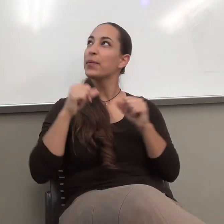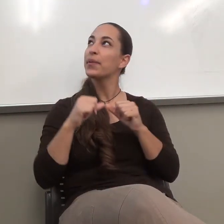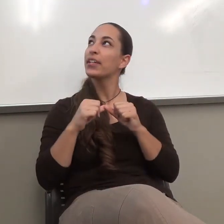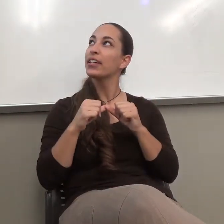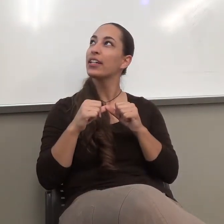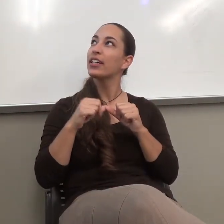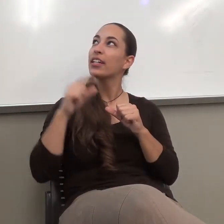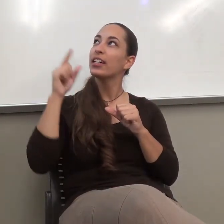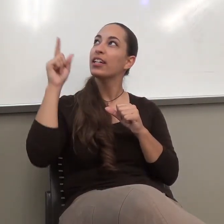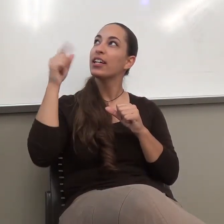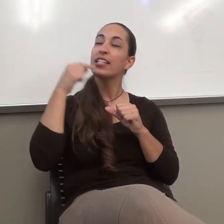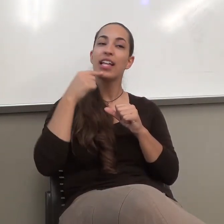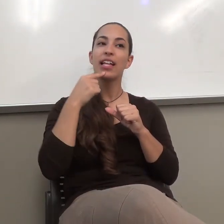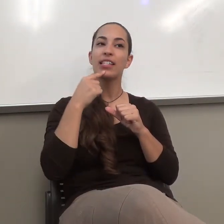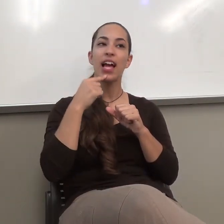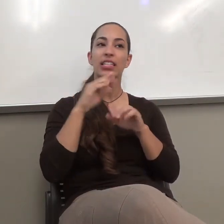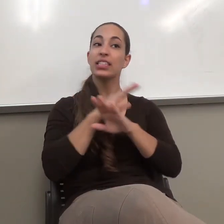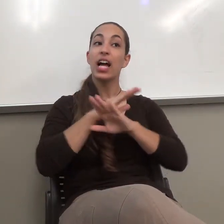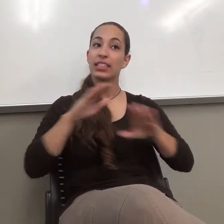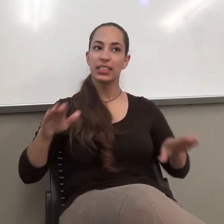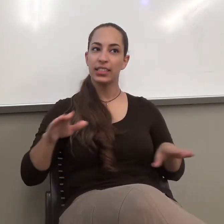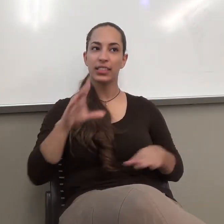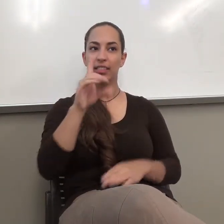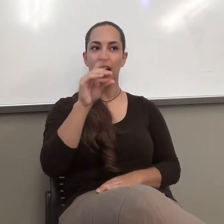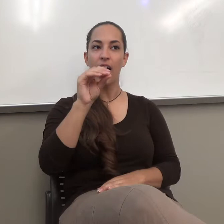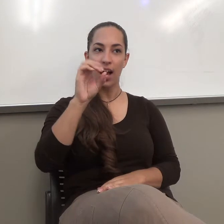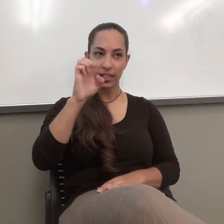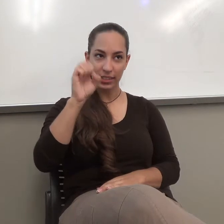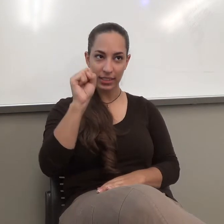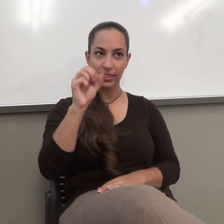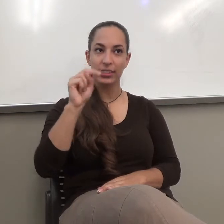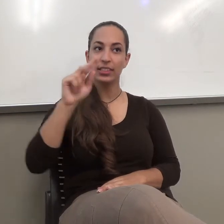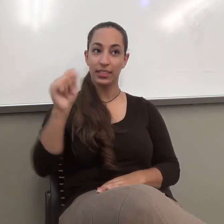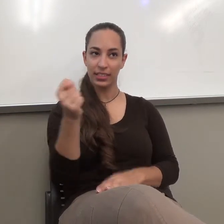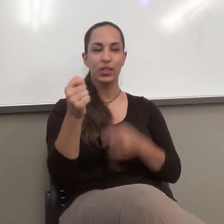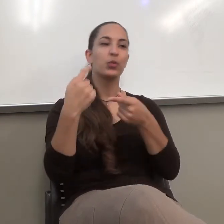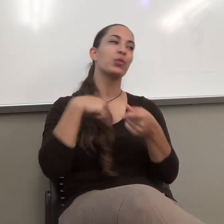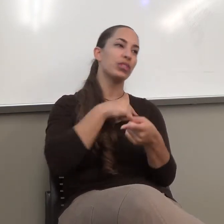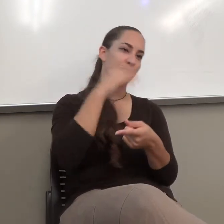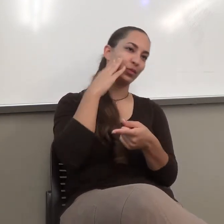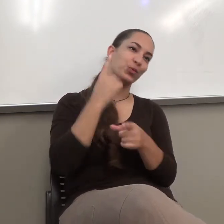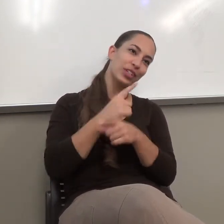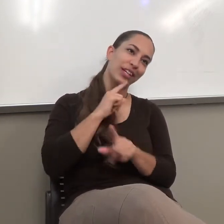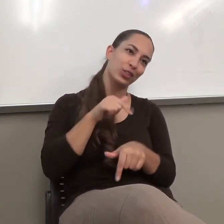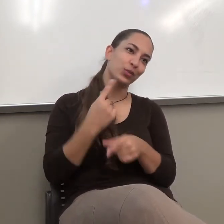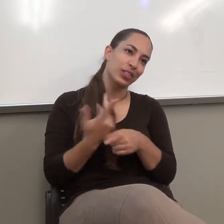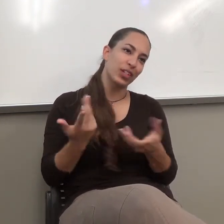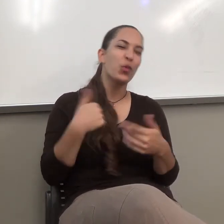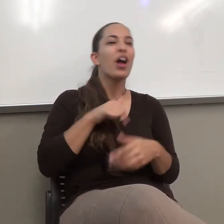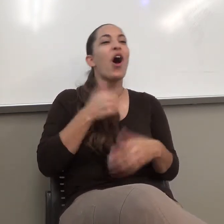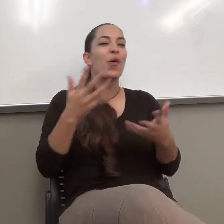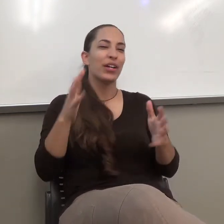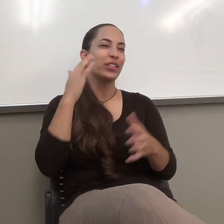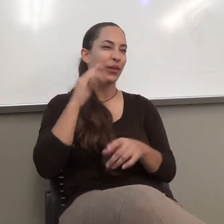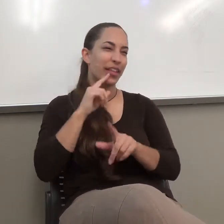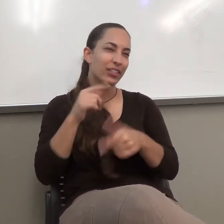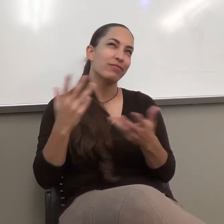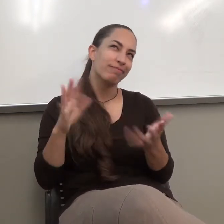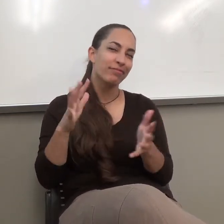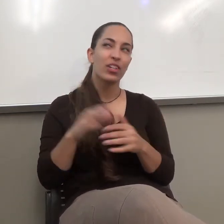it says doesn't, which we all know is the right answer, right? I mean, we already know this answer. But then when we went and